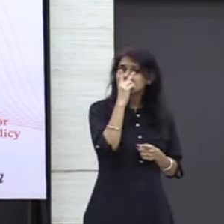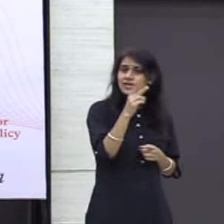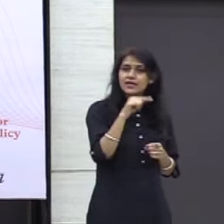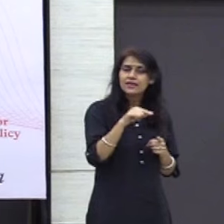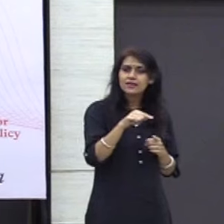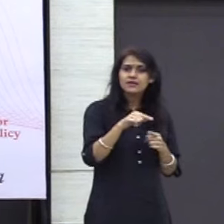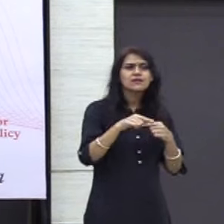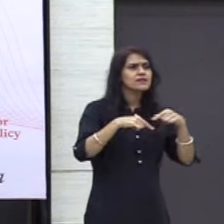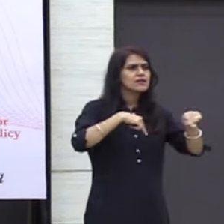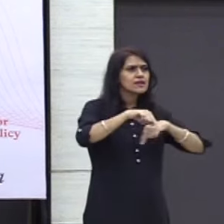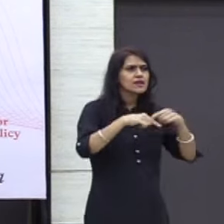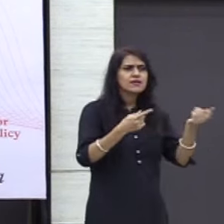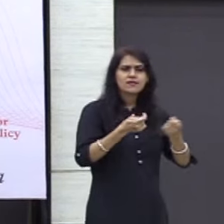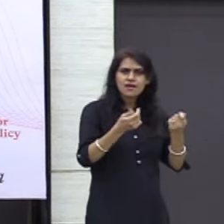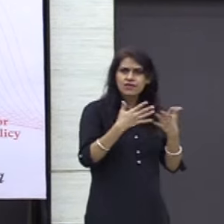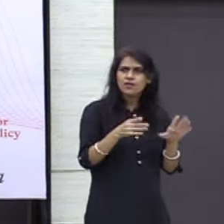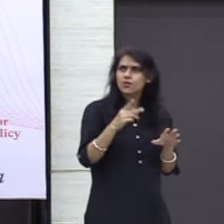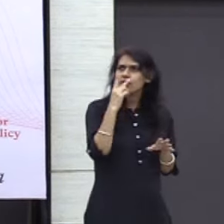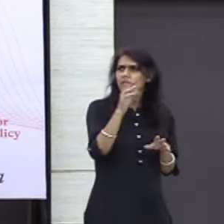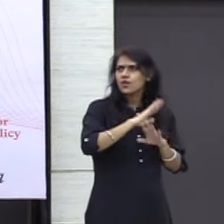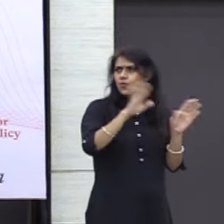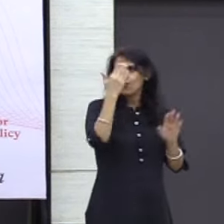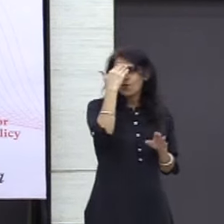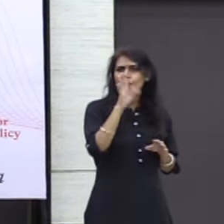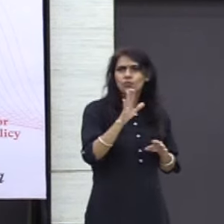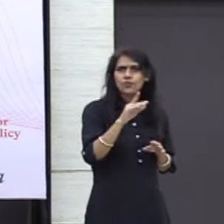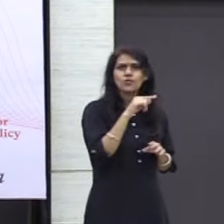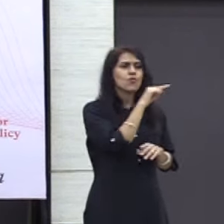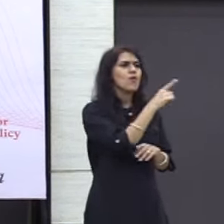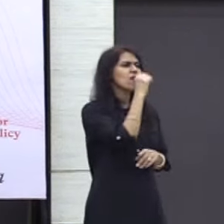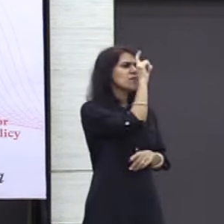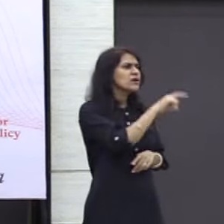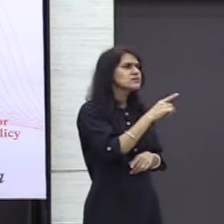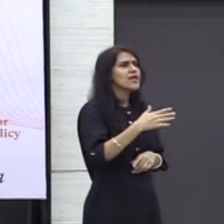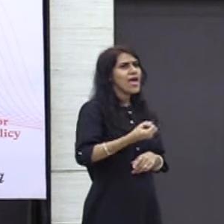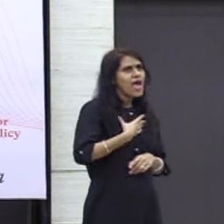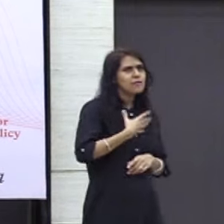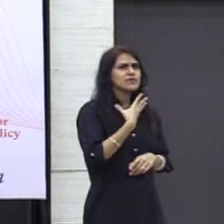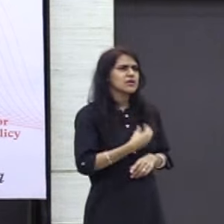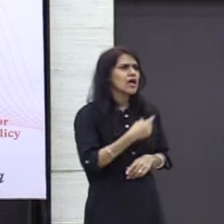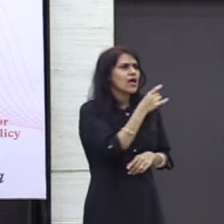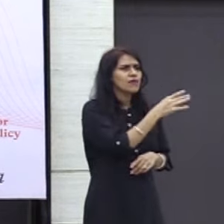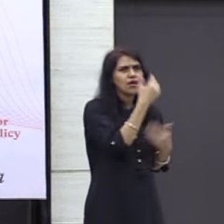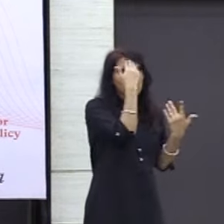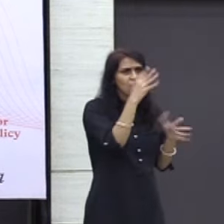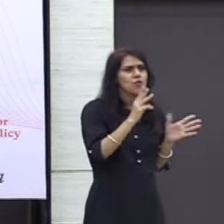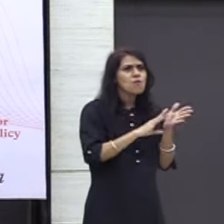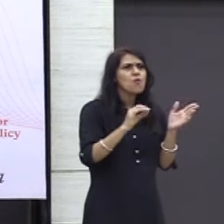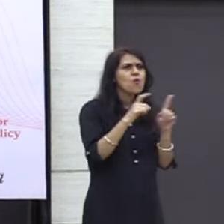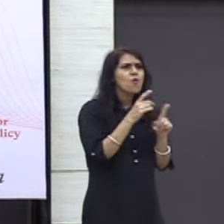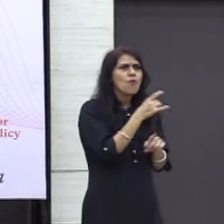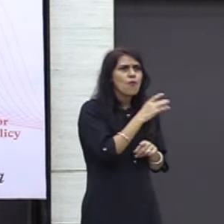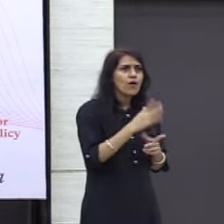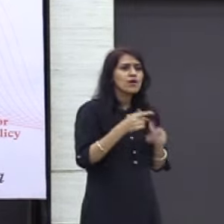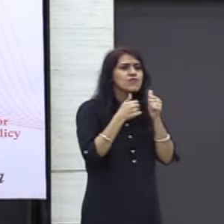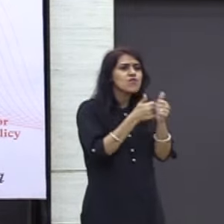traffic offense, right? There will you never really know. It depends really on the mood of the policeman. This is even without getting into anything on corruption. But it really